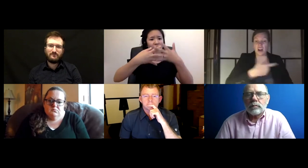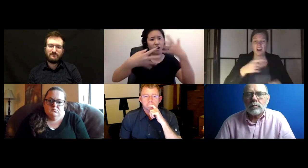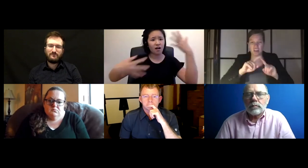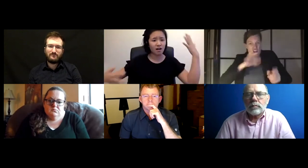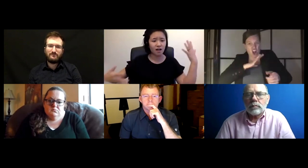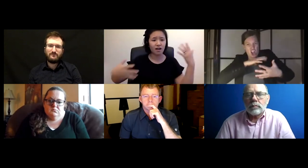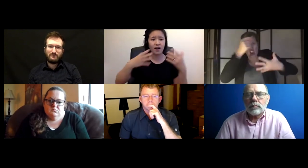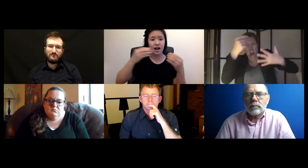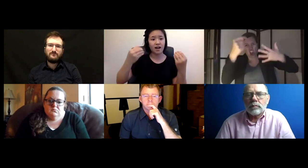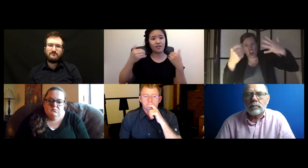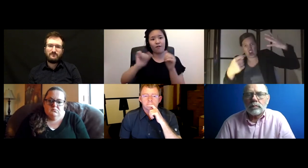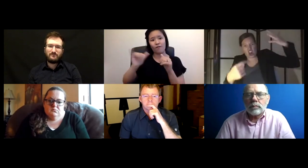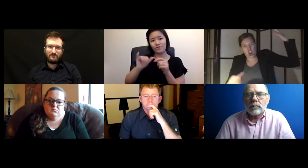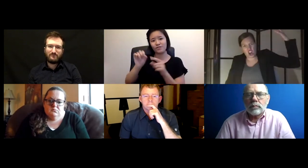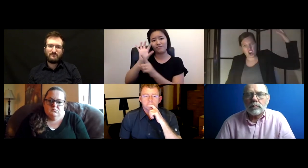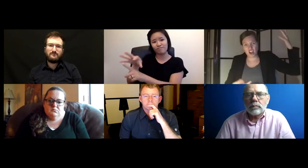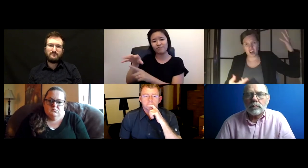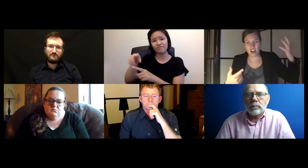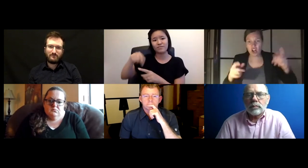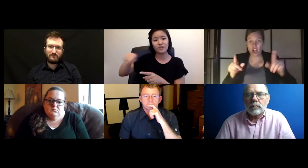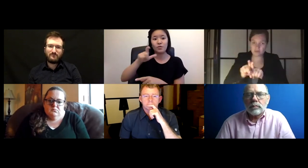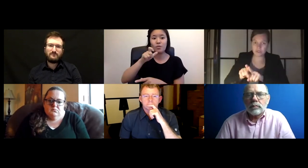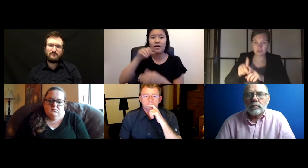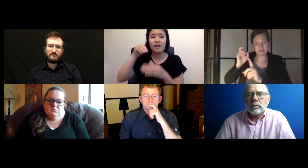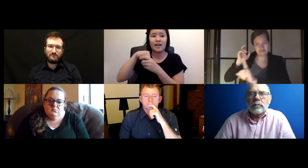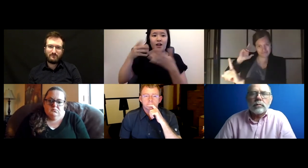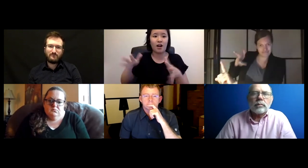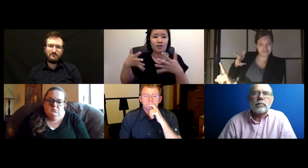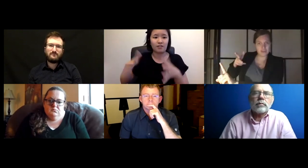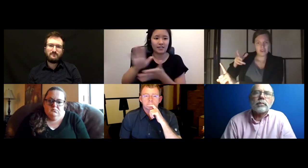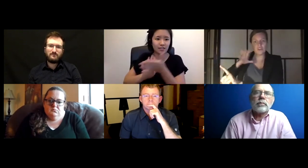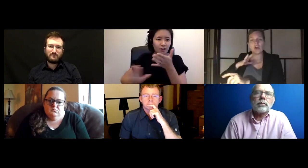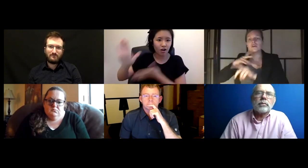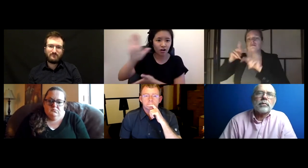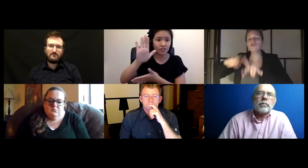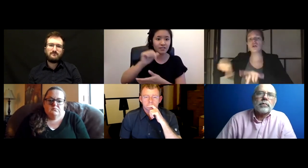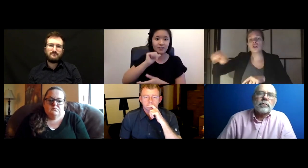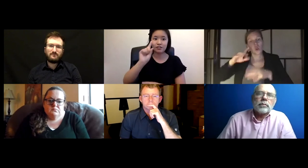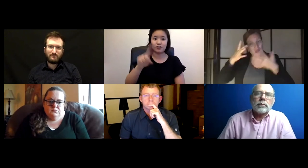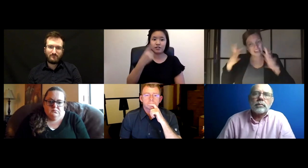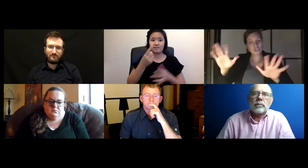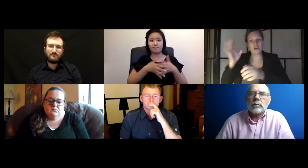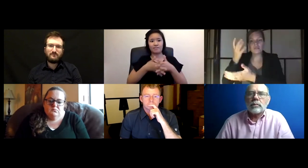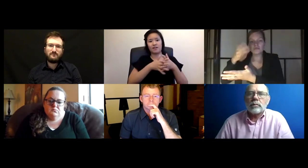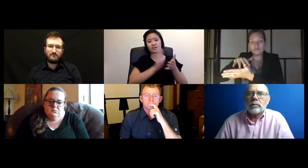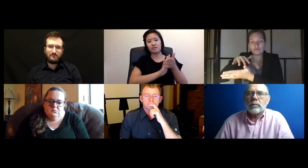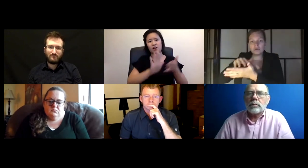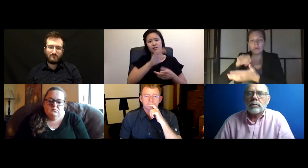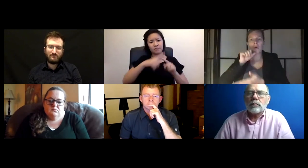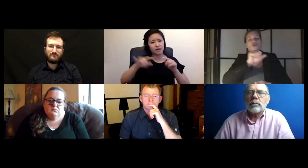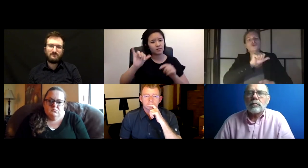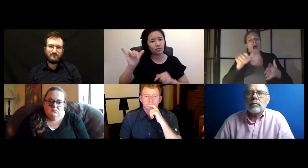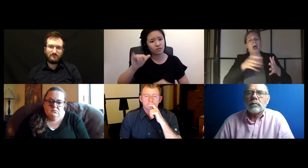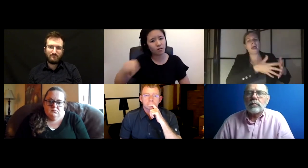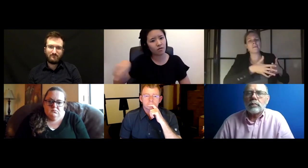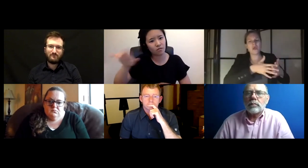goes on and on and on. And we're spotlighting those who are are